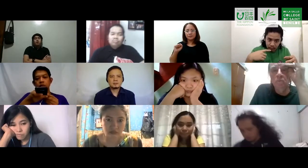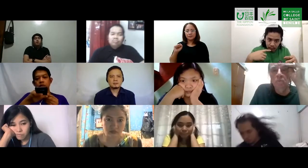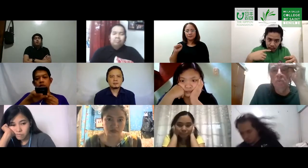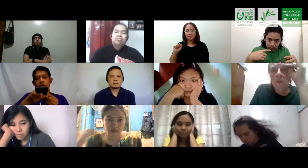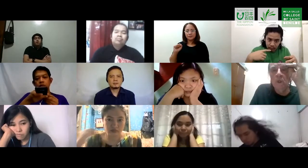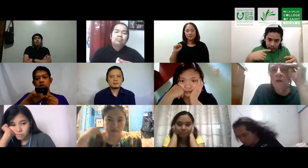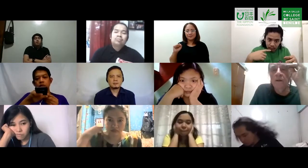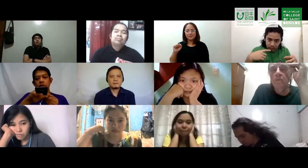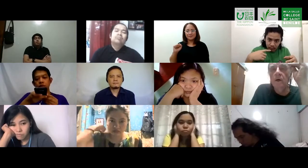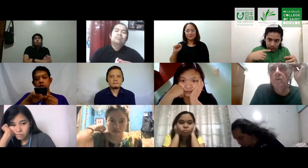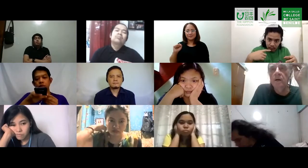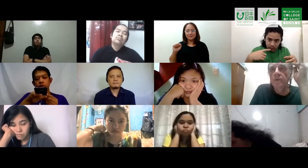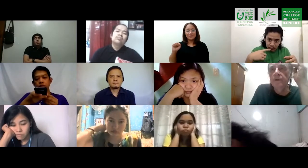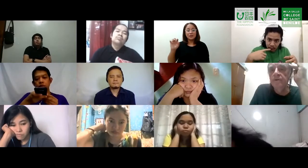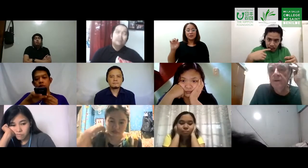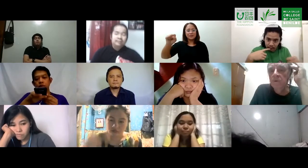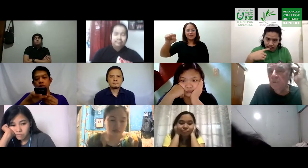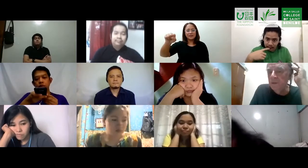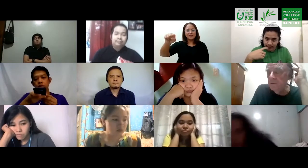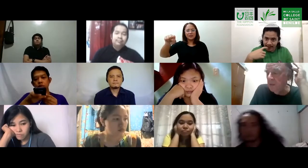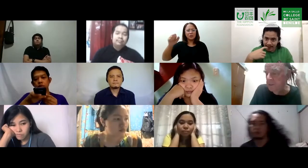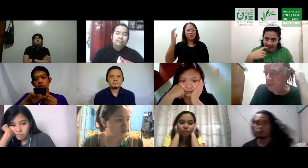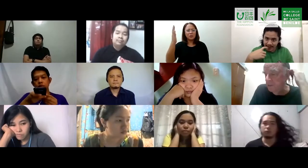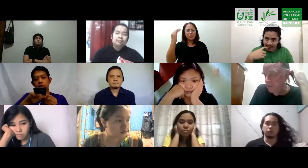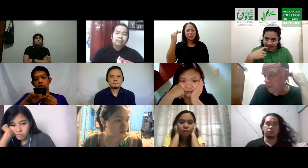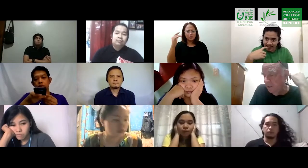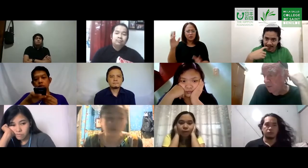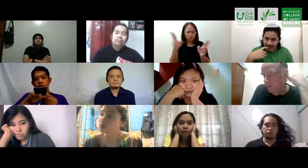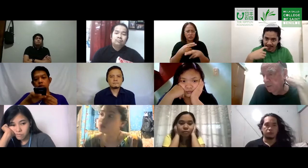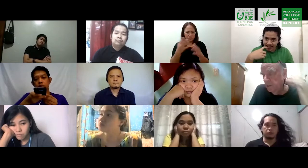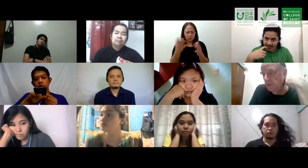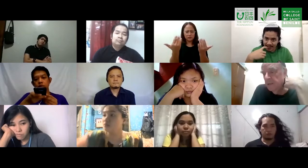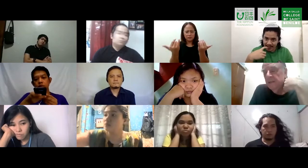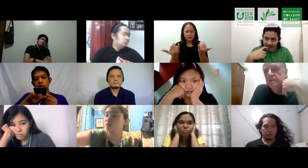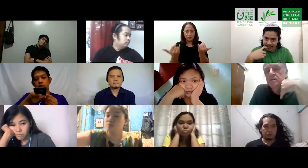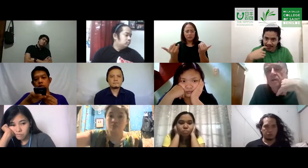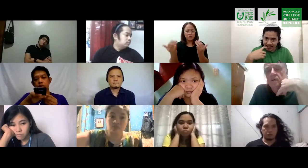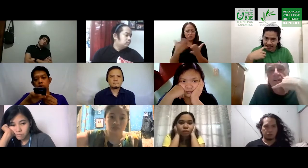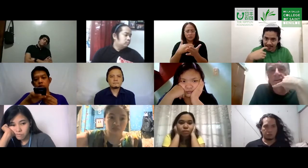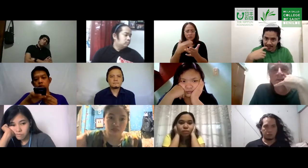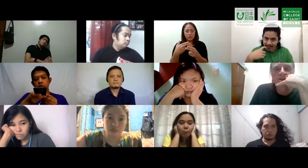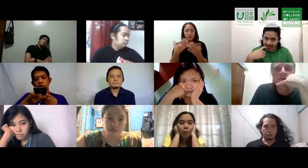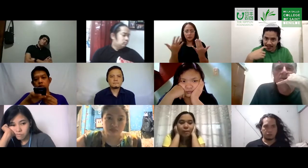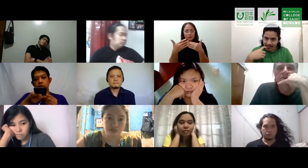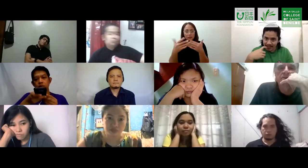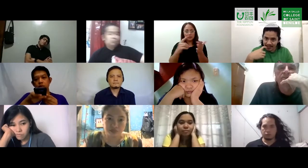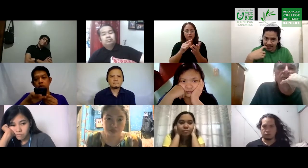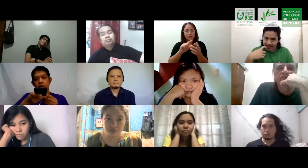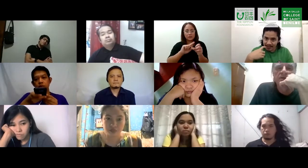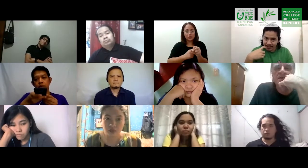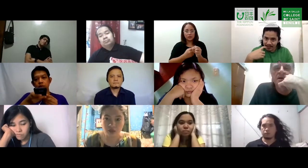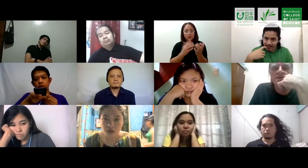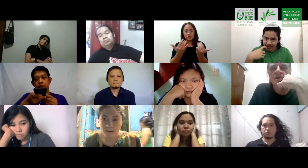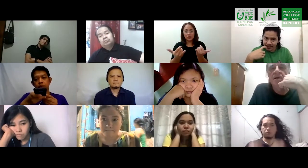Yeah, why don't we do that real quick? I think we can go ahead and start that since you've discussed it a lot,